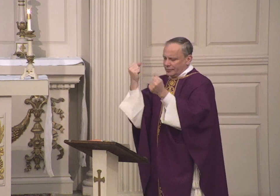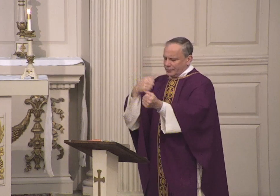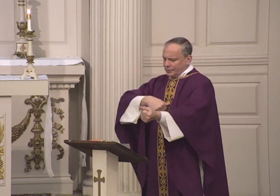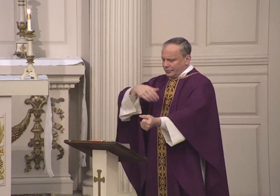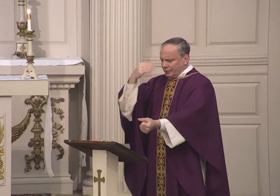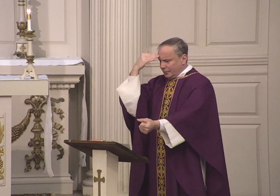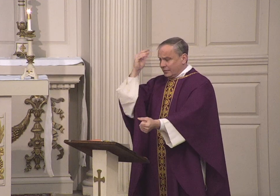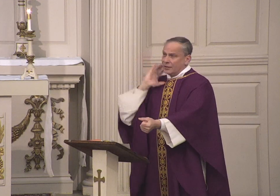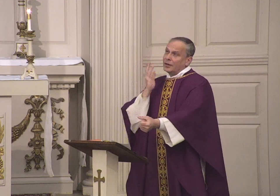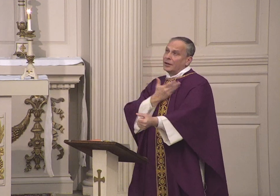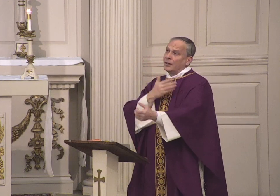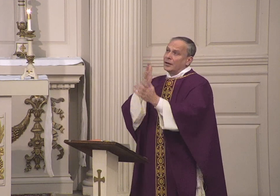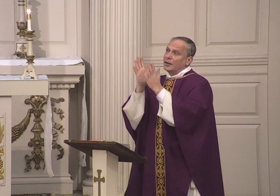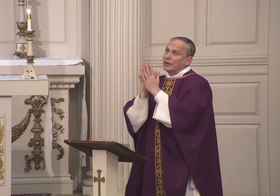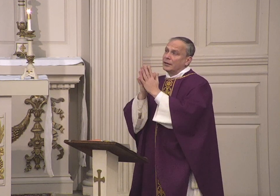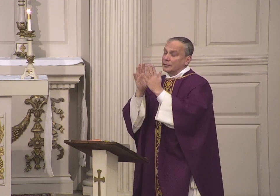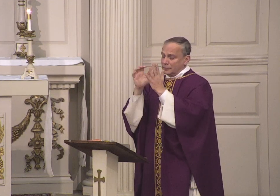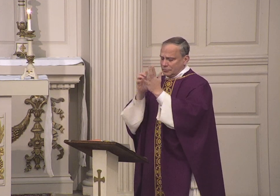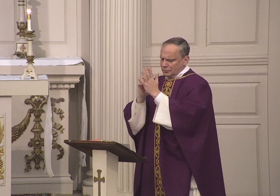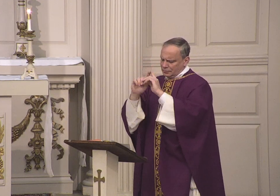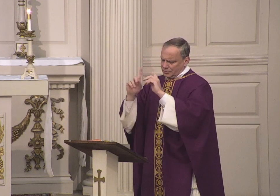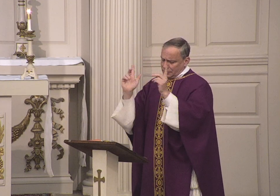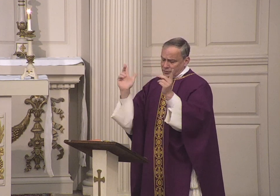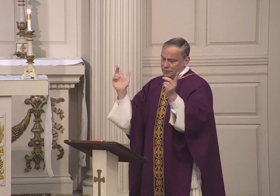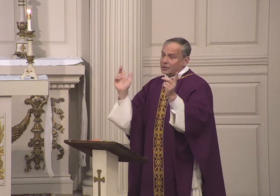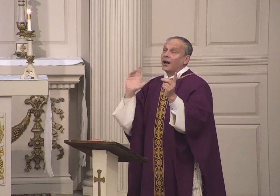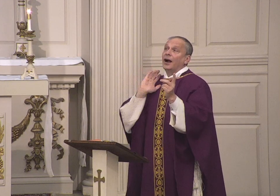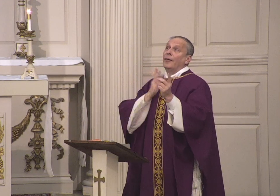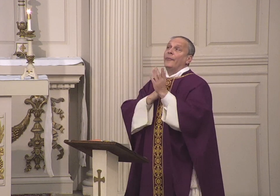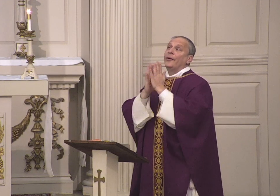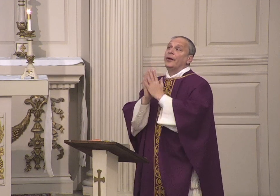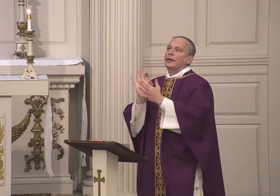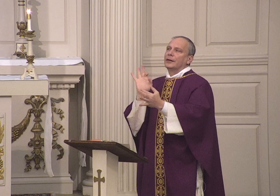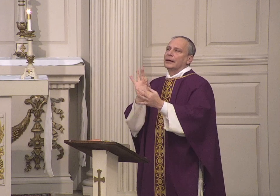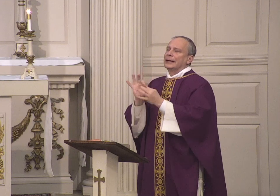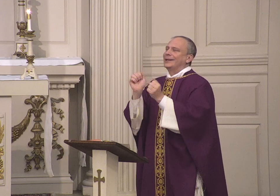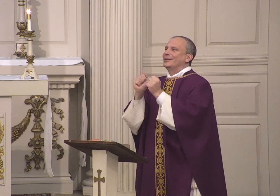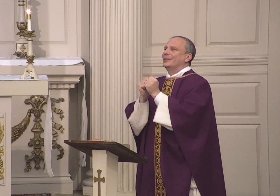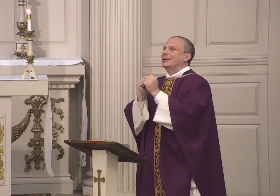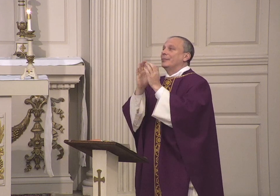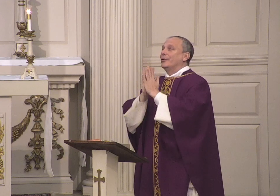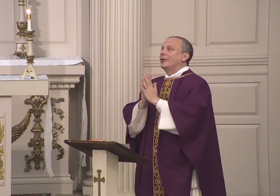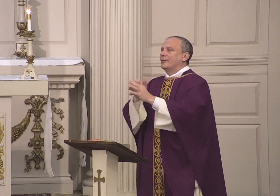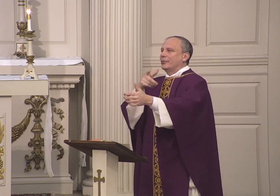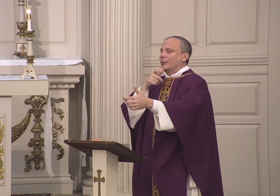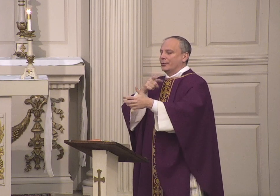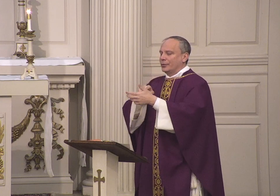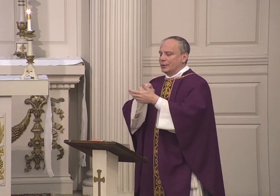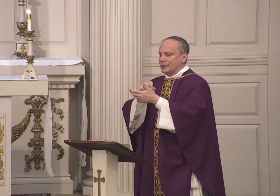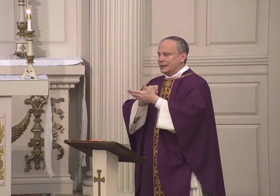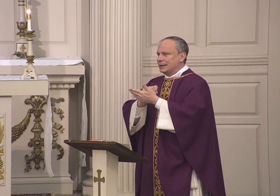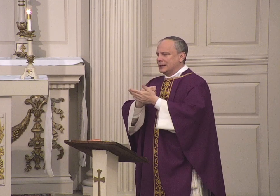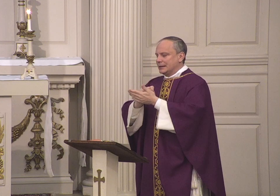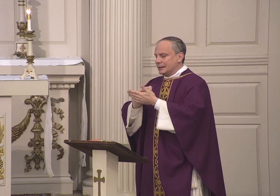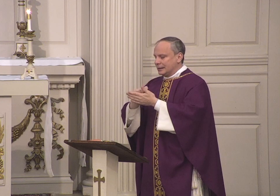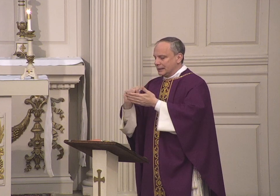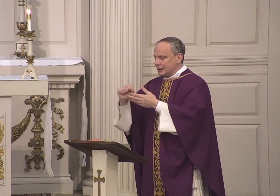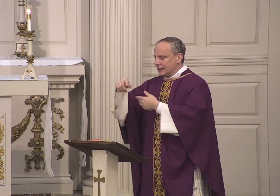Almighty and ever-living God, we pray to you with confidence as we unite our poor